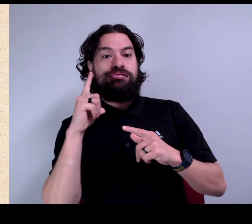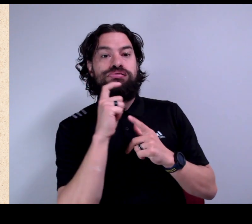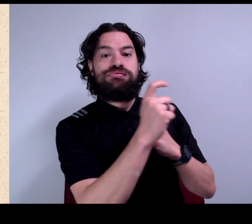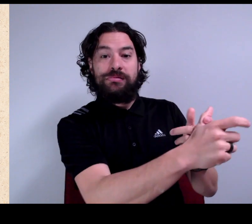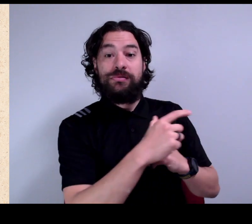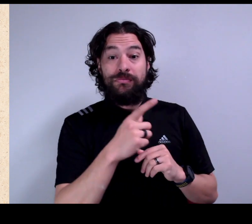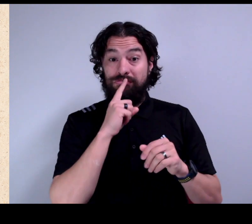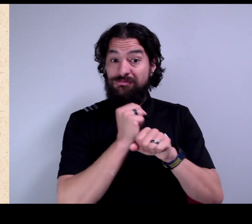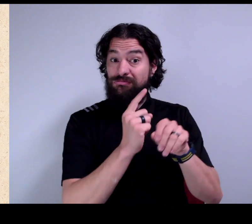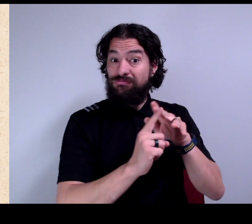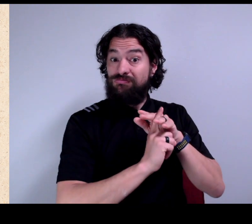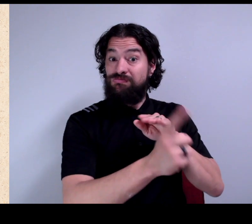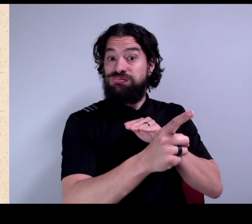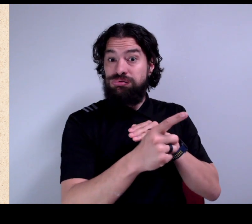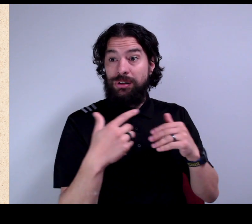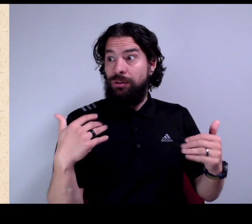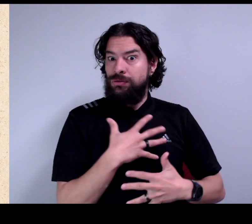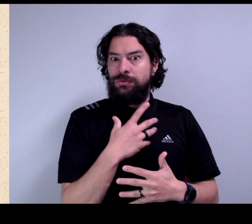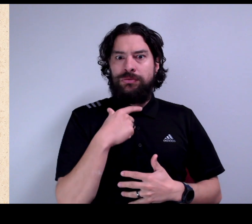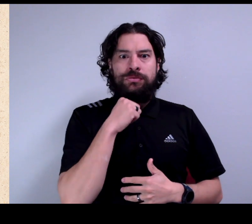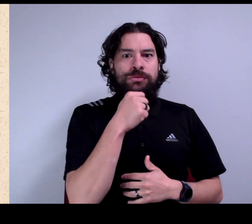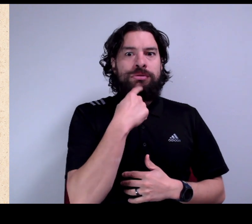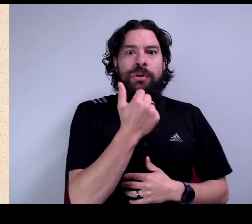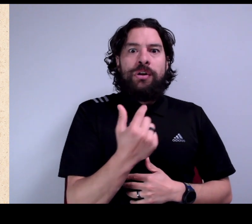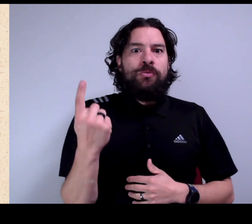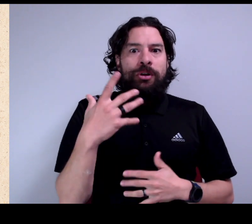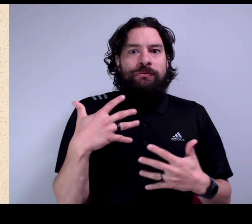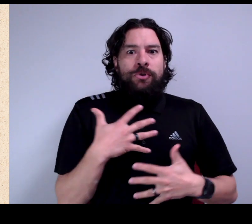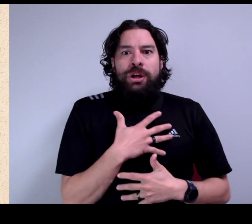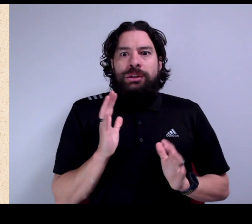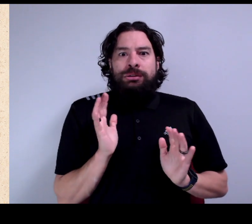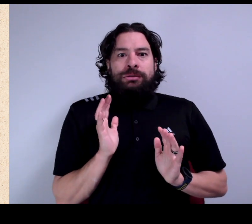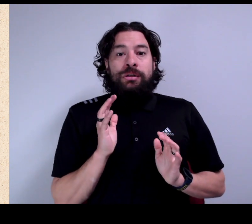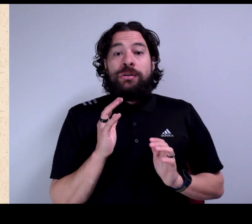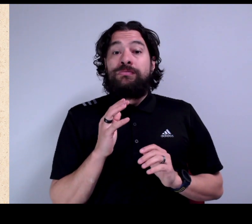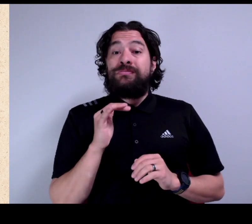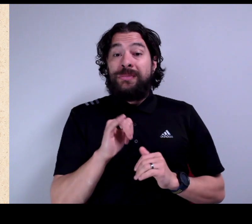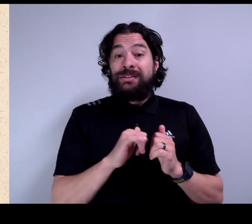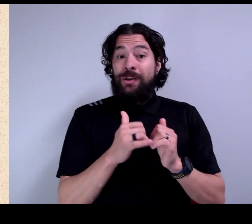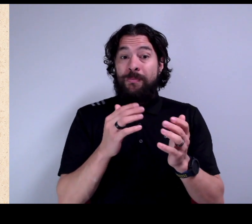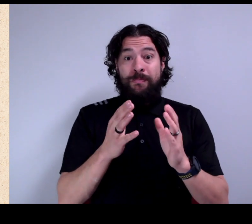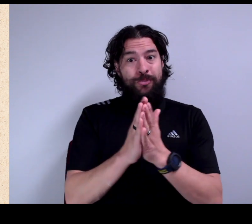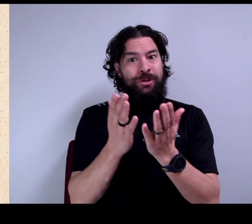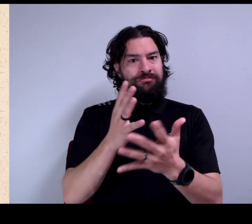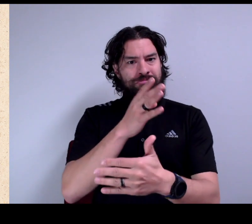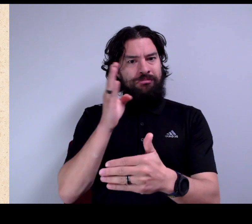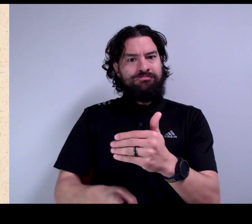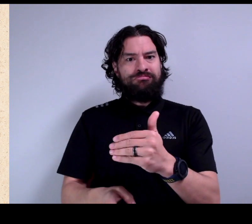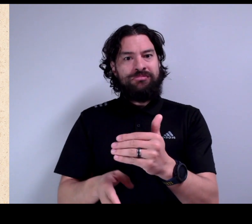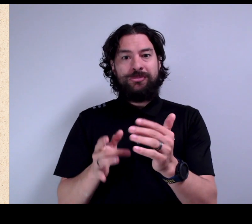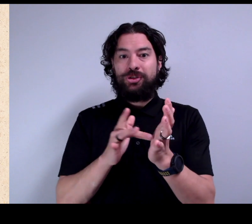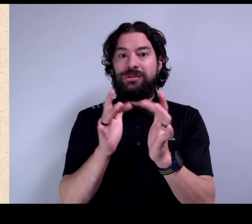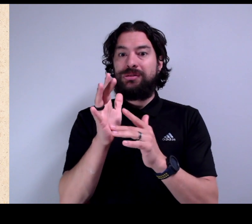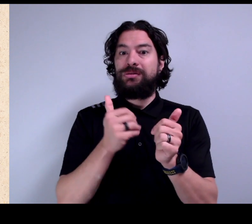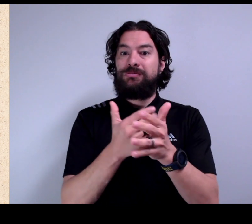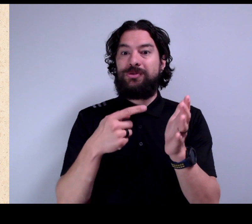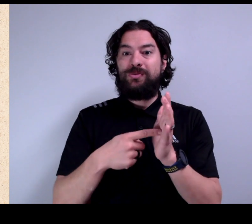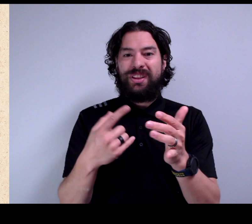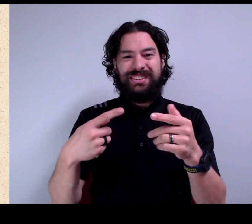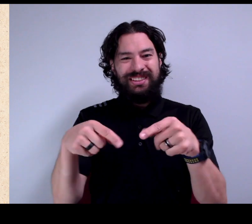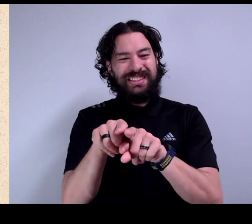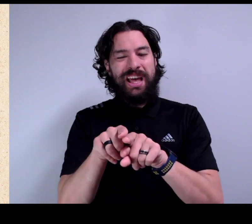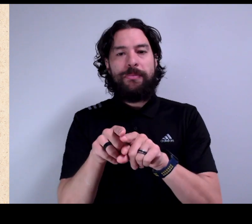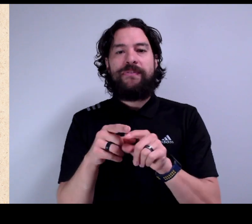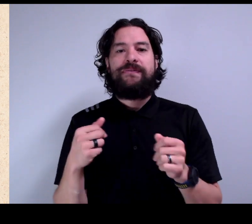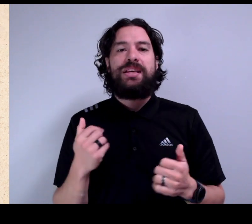that they fled from the tomb in terror, telling no one, for they were afraid. And that's how the book ends, with Jesus' disciples